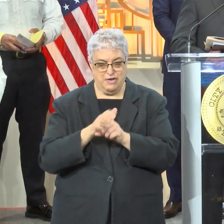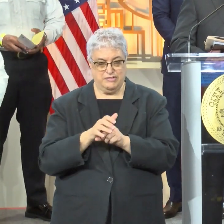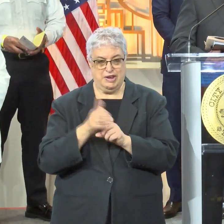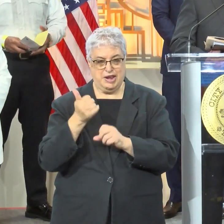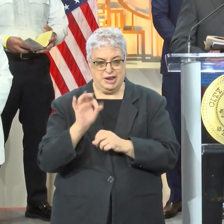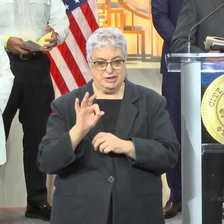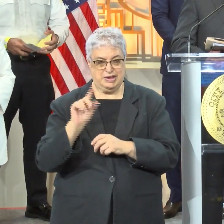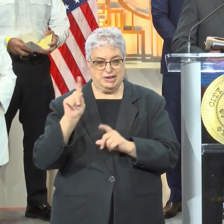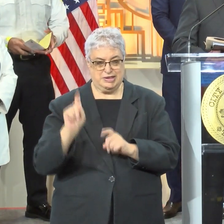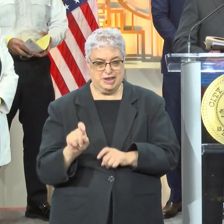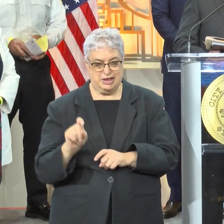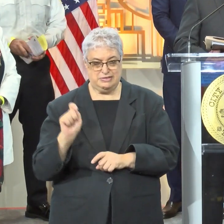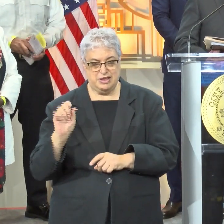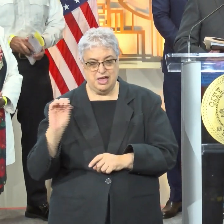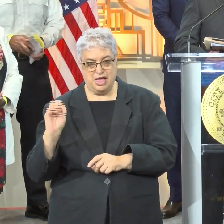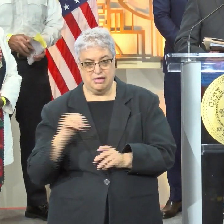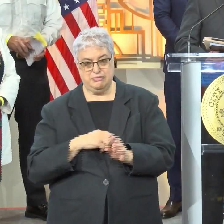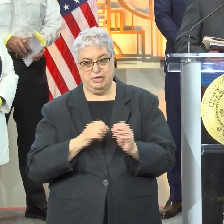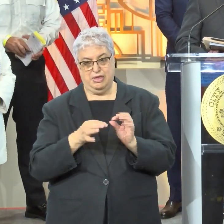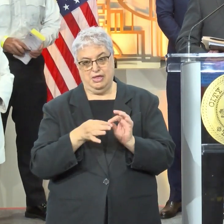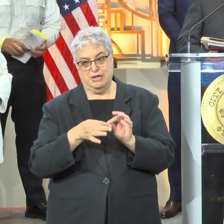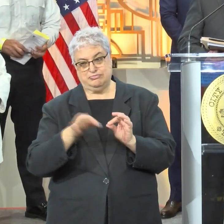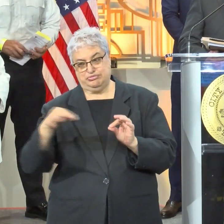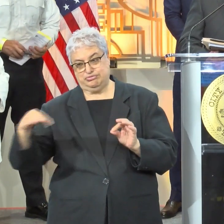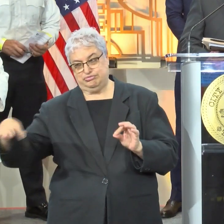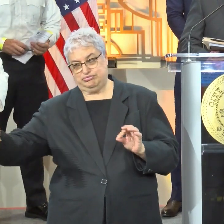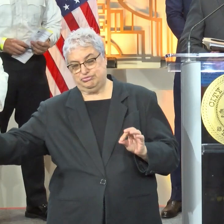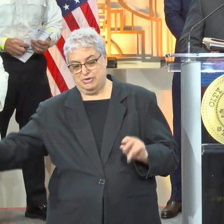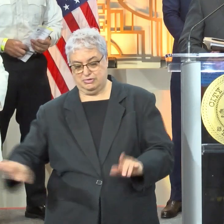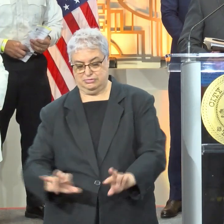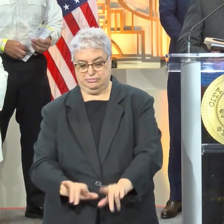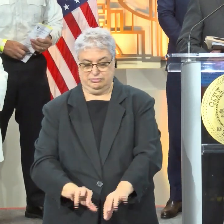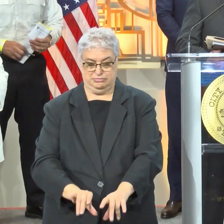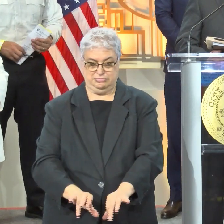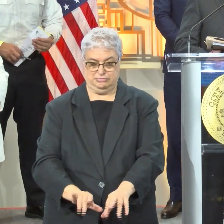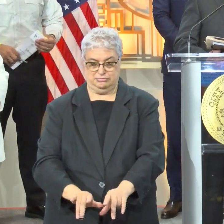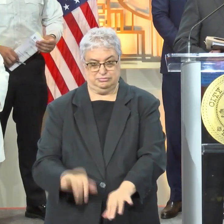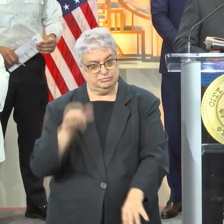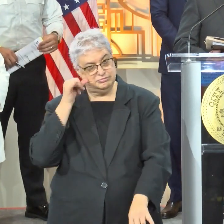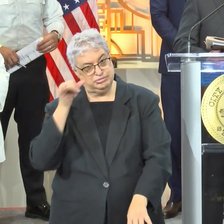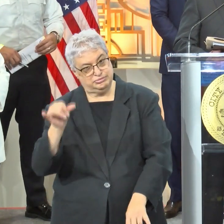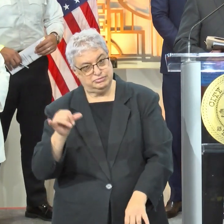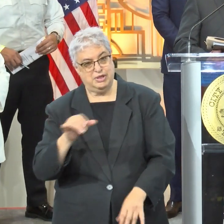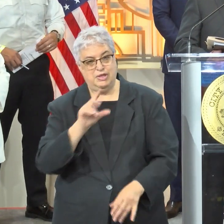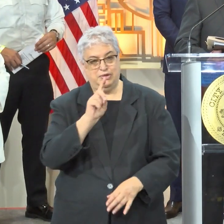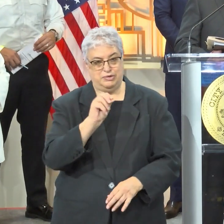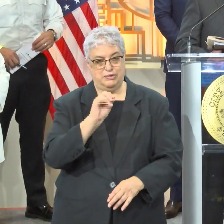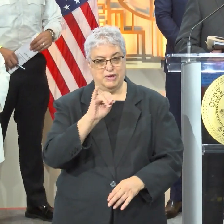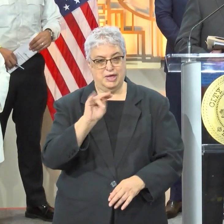doineedacovid19test.com. Now that's a little bit of a mouthful, and it's a little bit of a keyboard full maybe, but there it is for you.